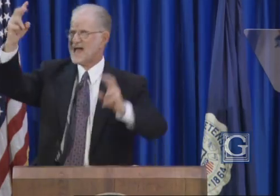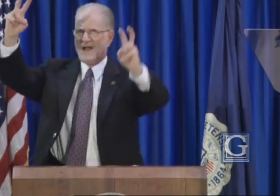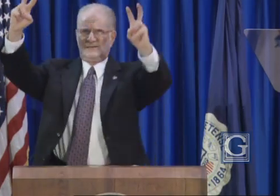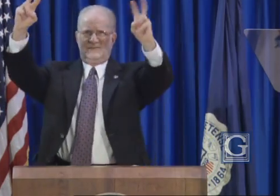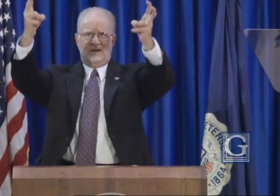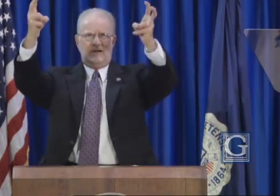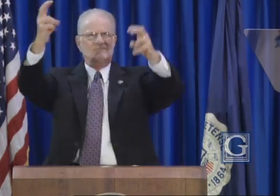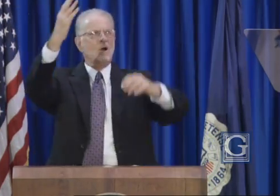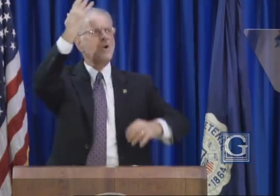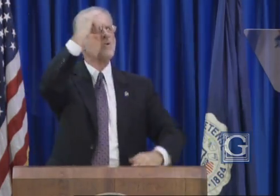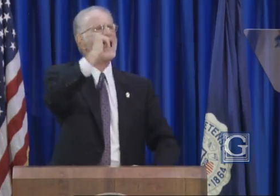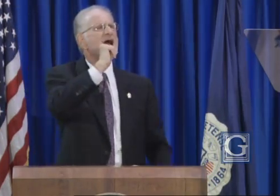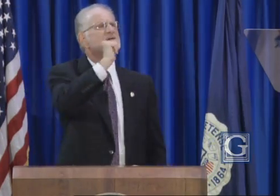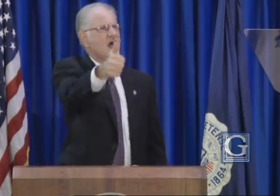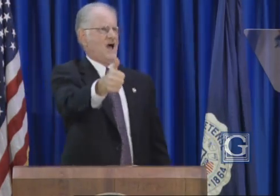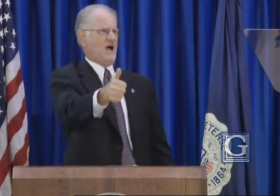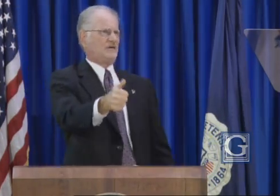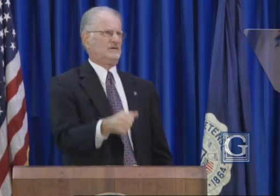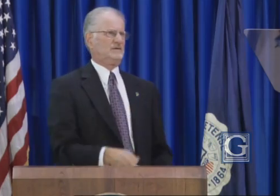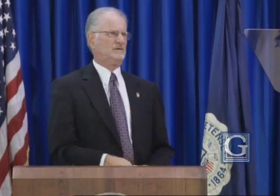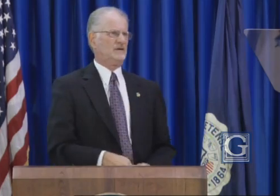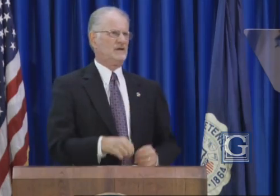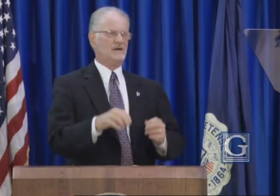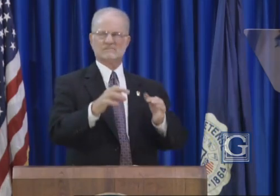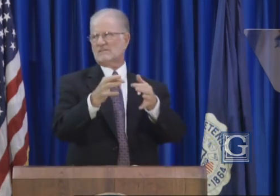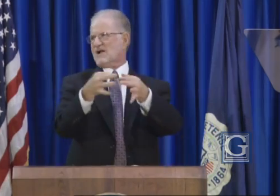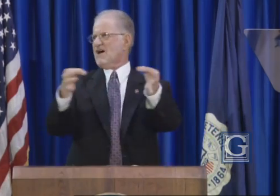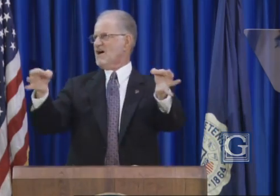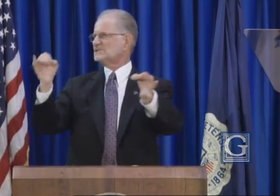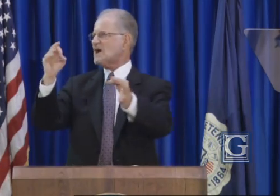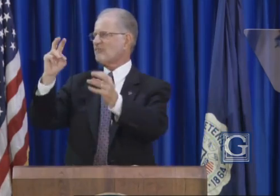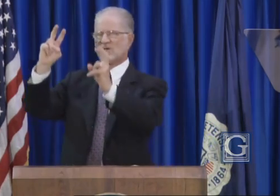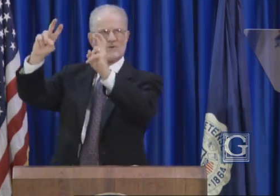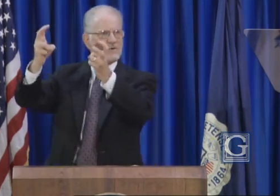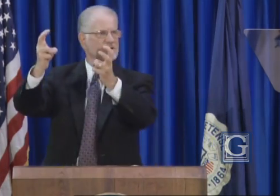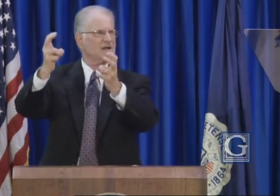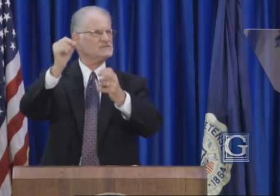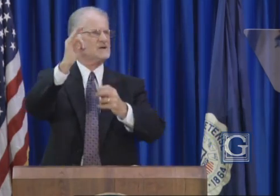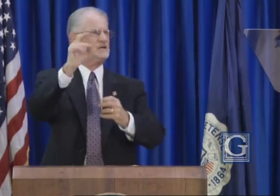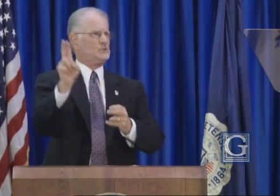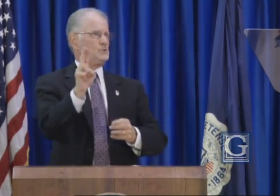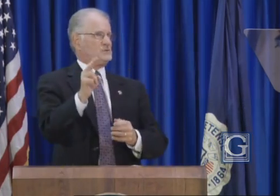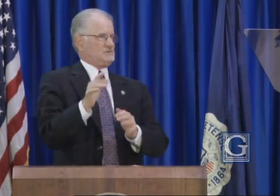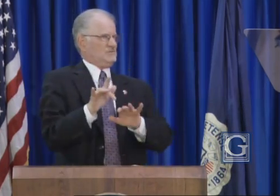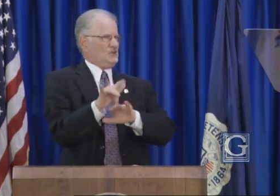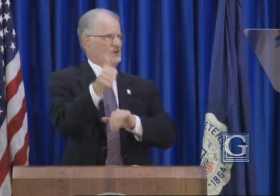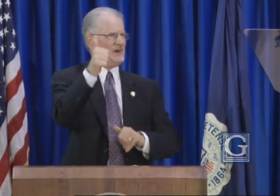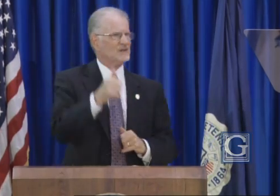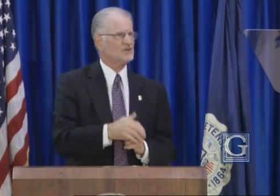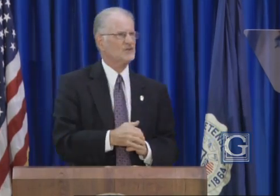Dr. Sukup understands the why not clause of the quotation I used earlier.